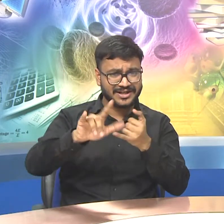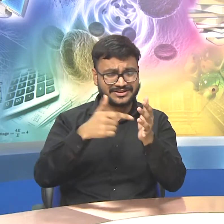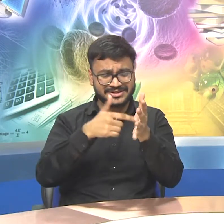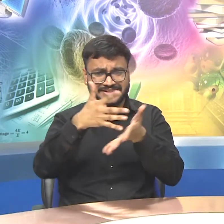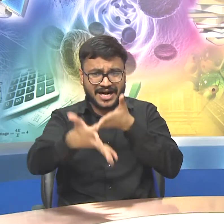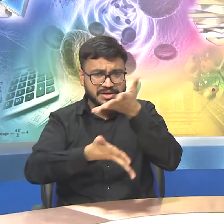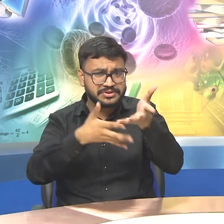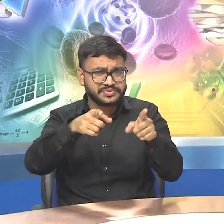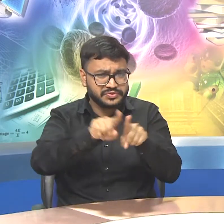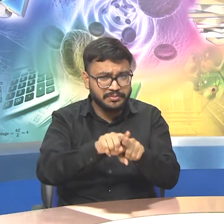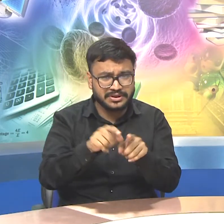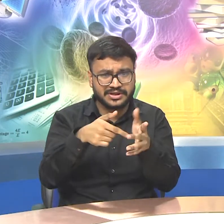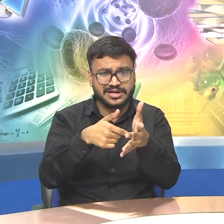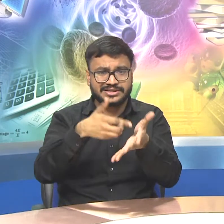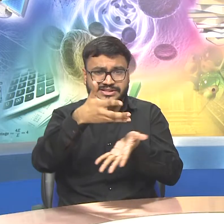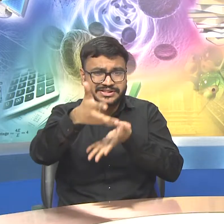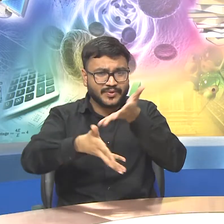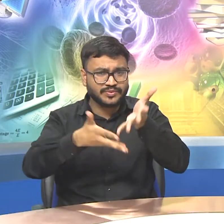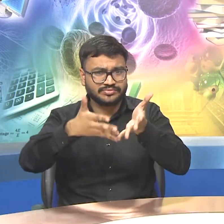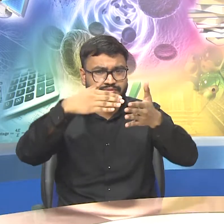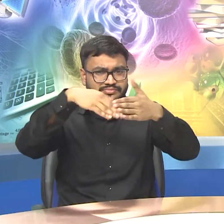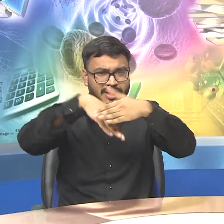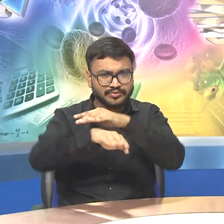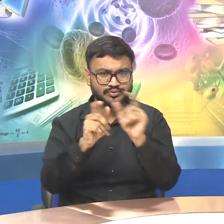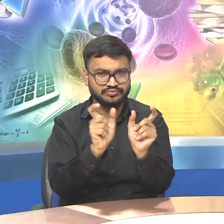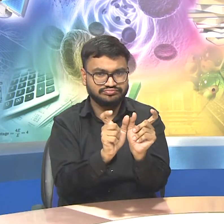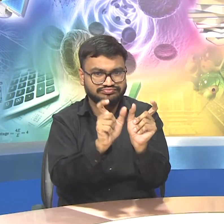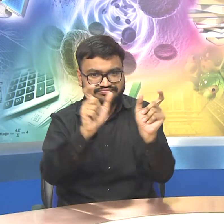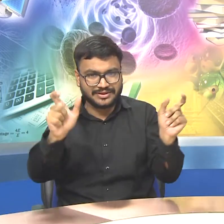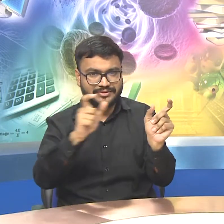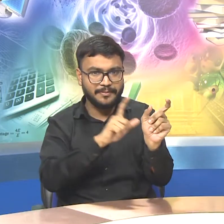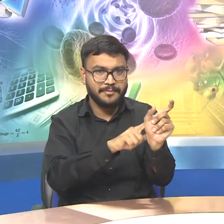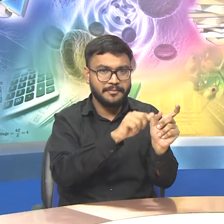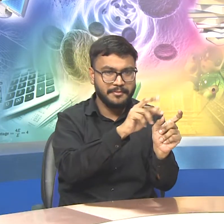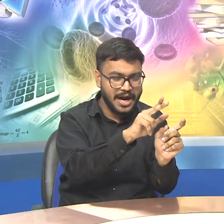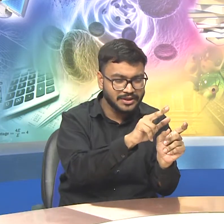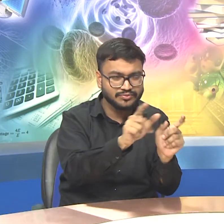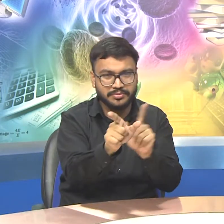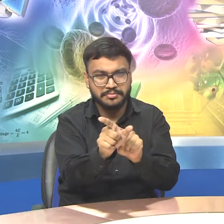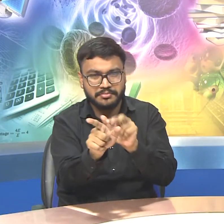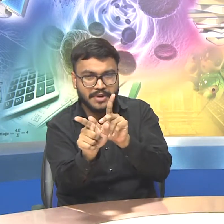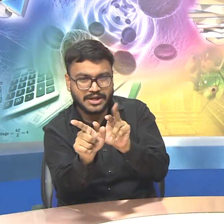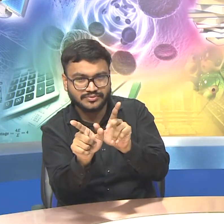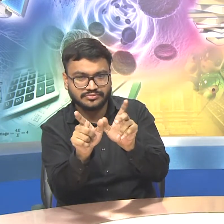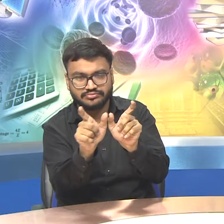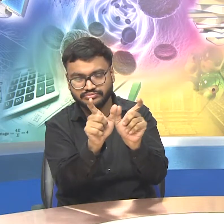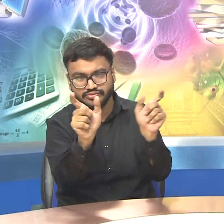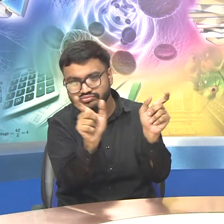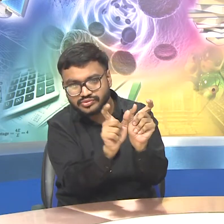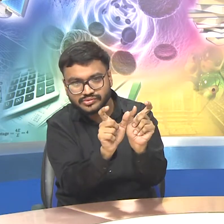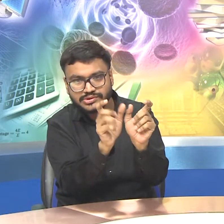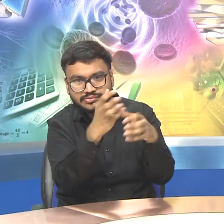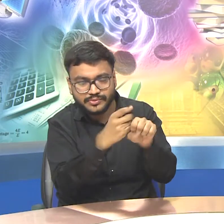Some ISL signs that seem like one sign are actually two combined signs,